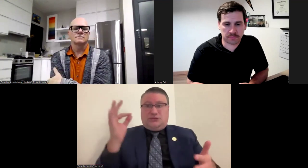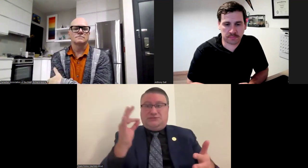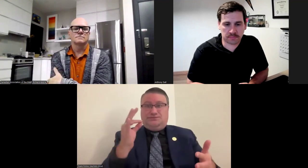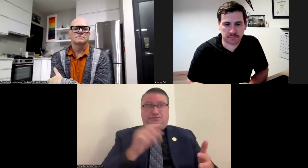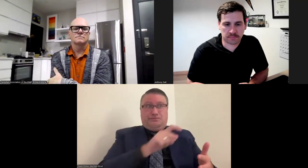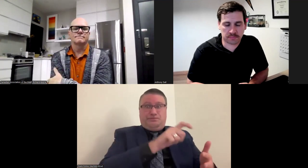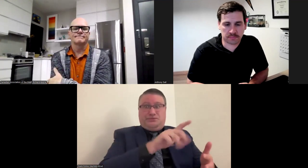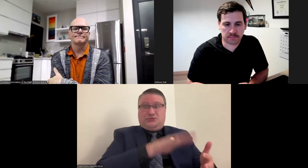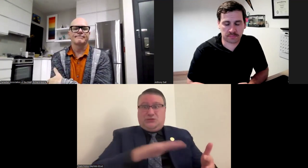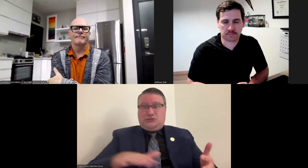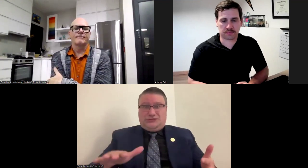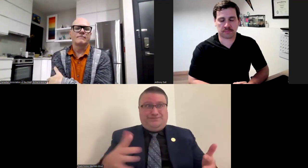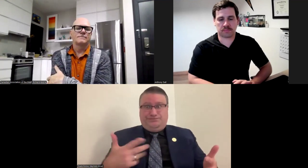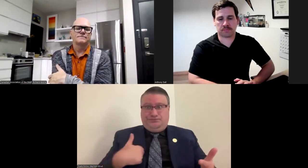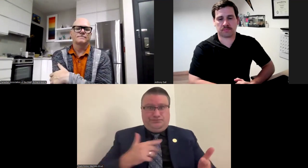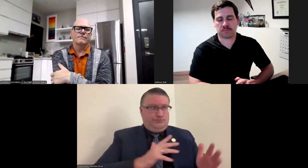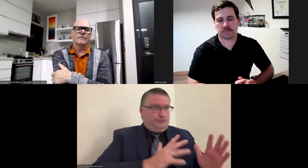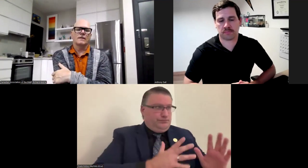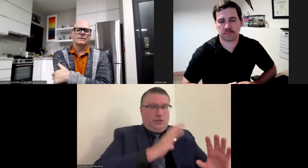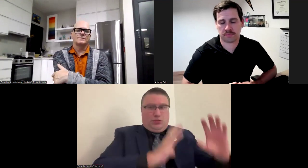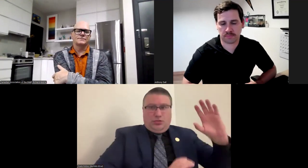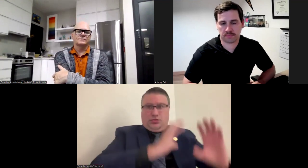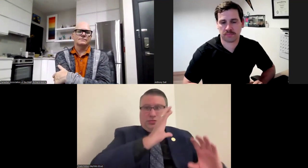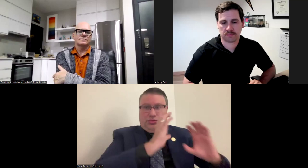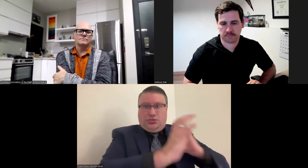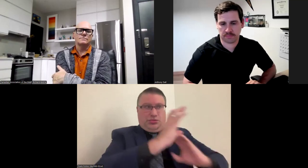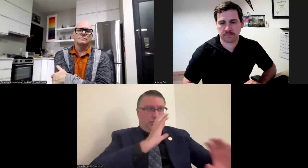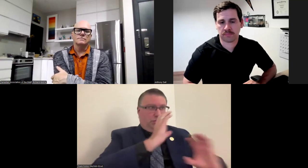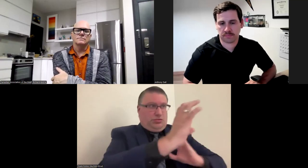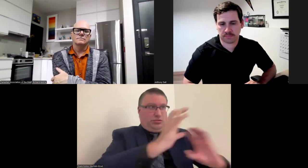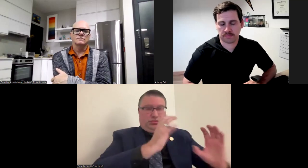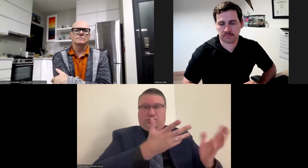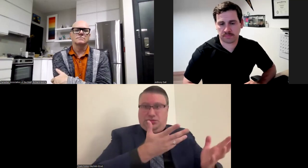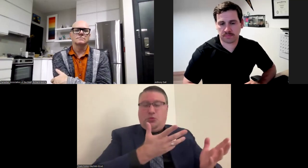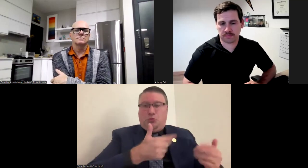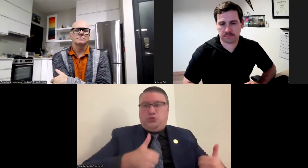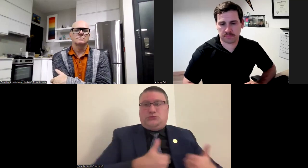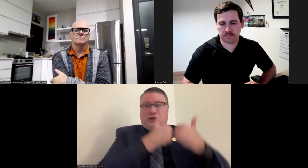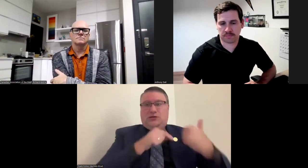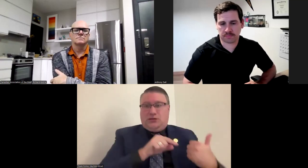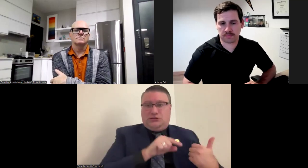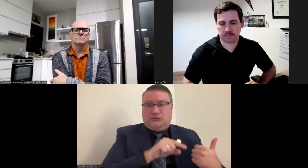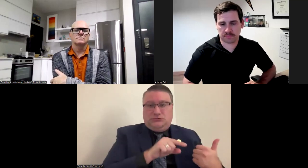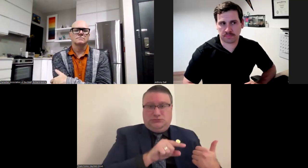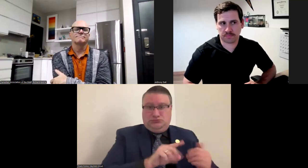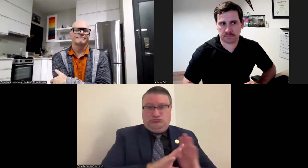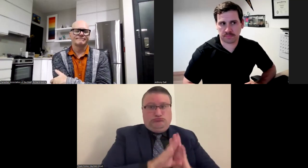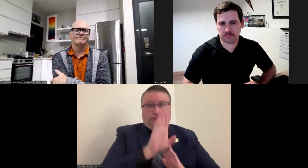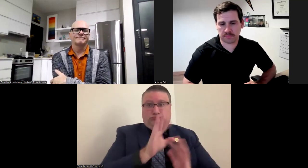if you put one deaf person in a room full of hearing people, that's not actually inclusion. It's just them being in the room with hearing people.